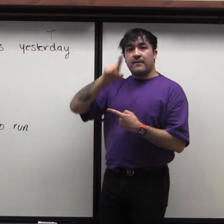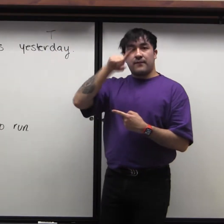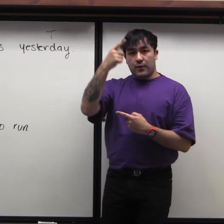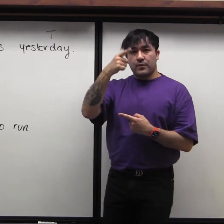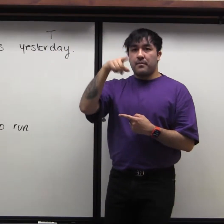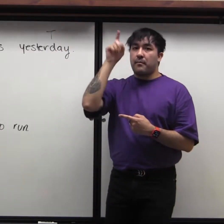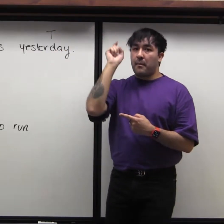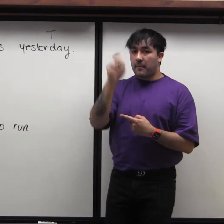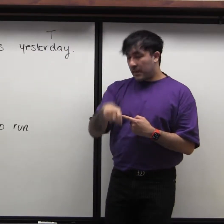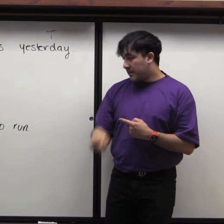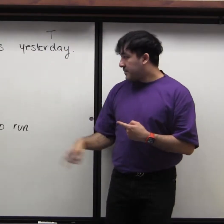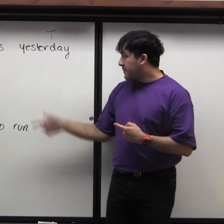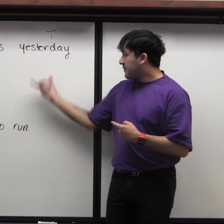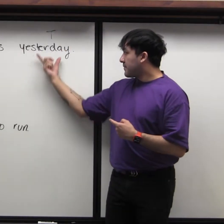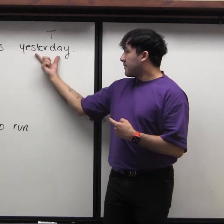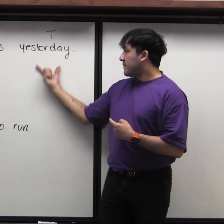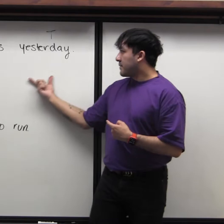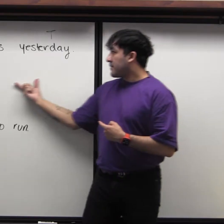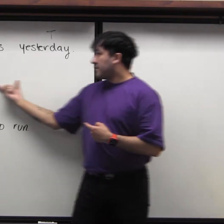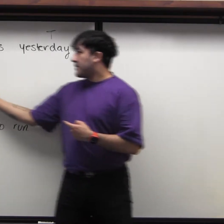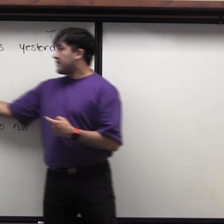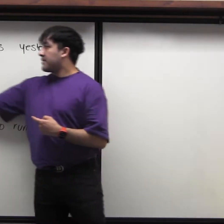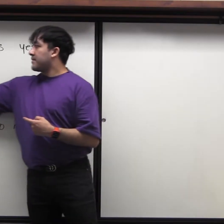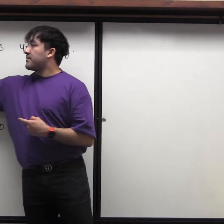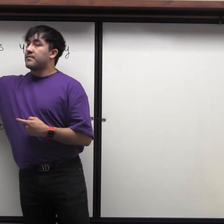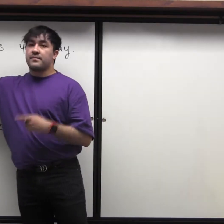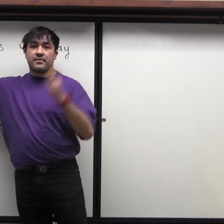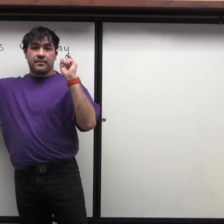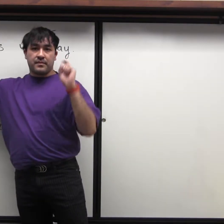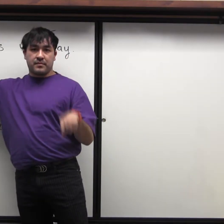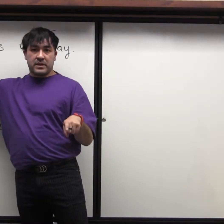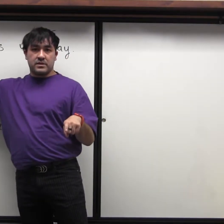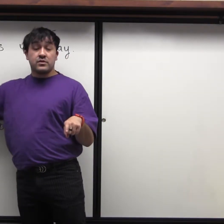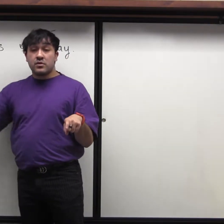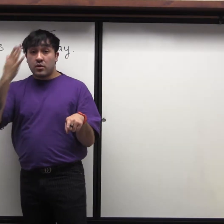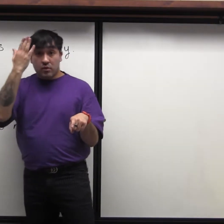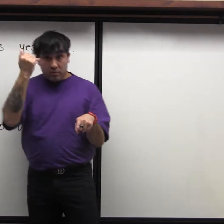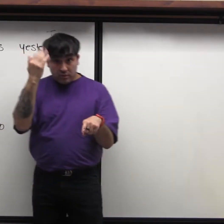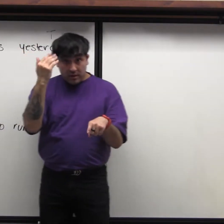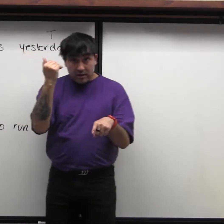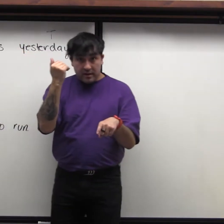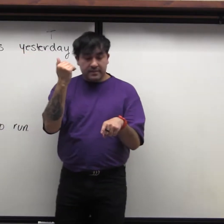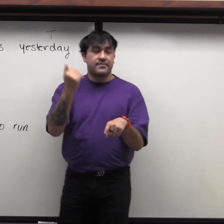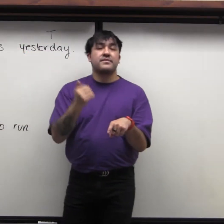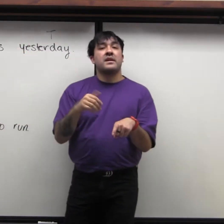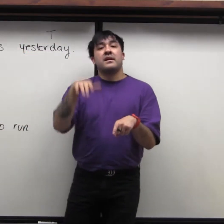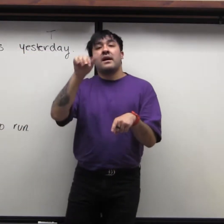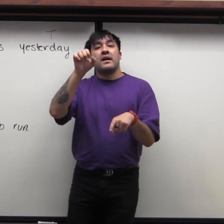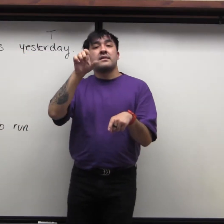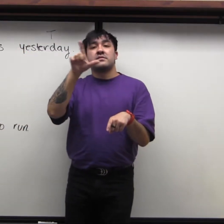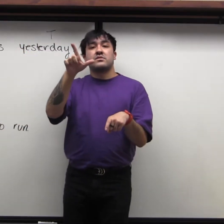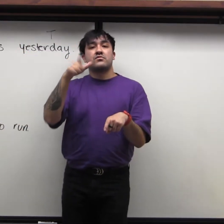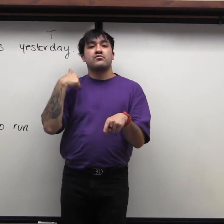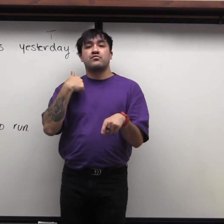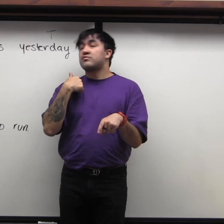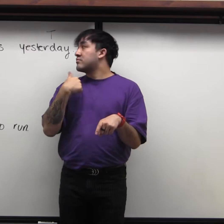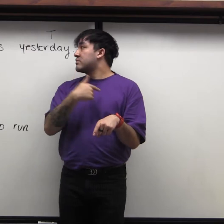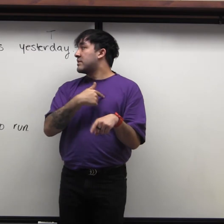It's the first thing in the sentence. So that's always going to come right here at the beginning. And it needs to be in the beginning because in